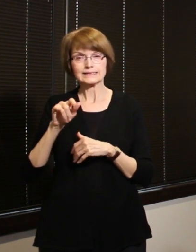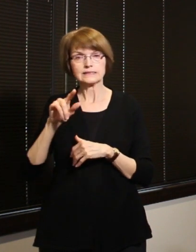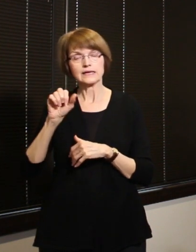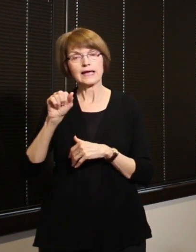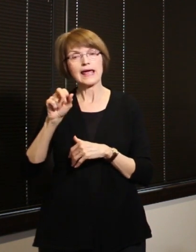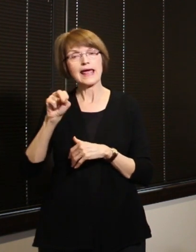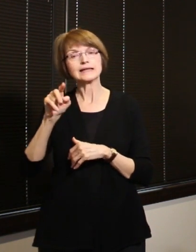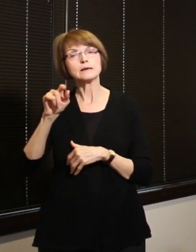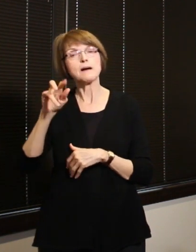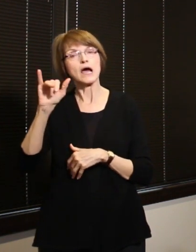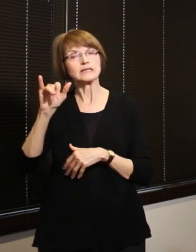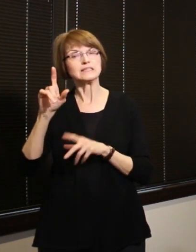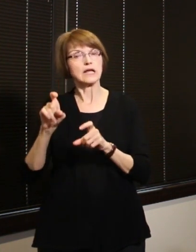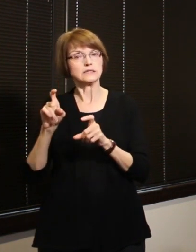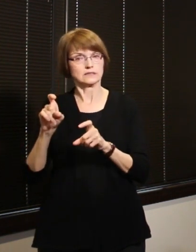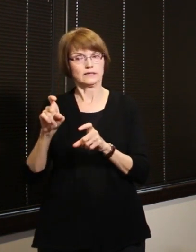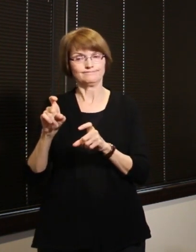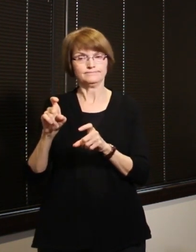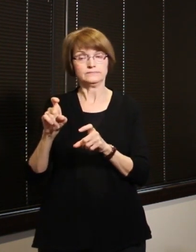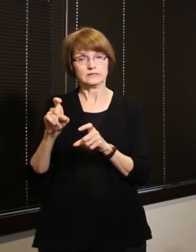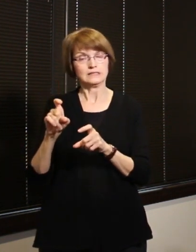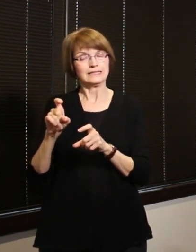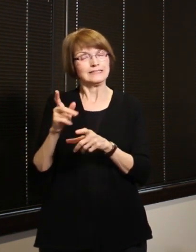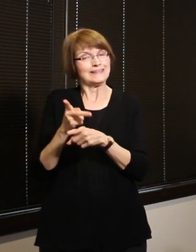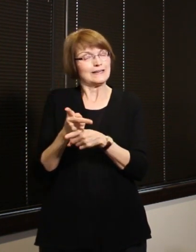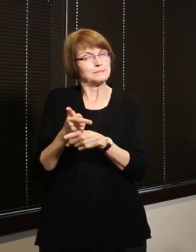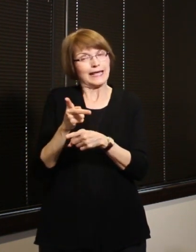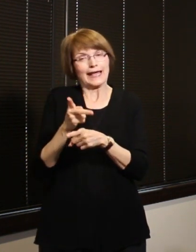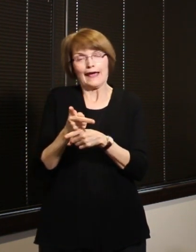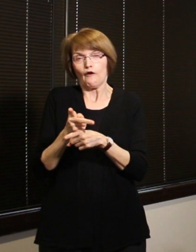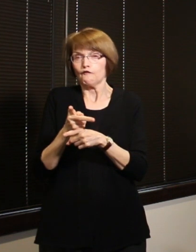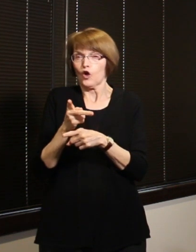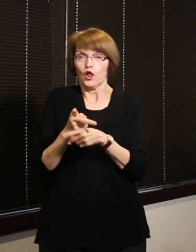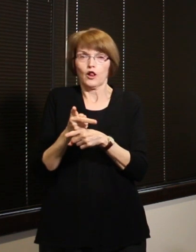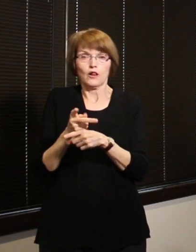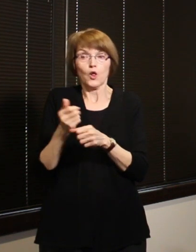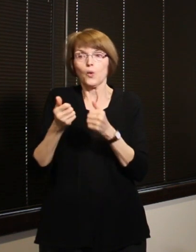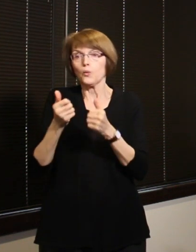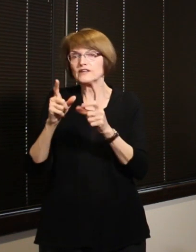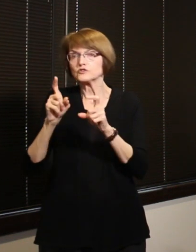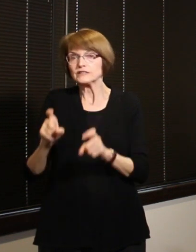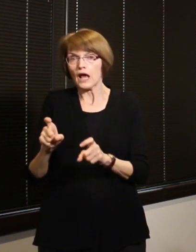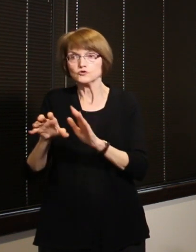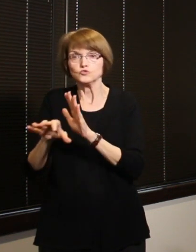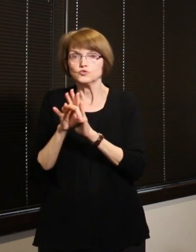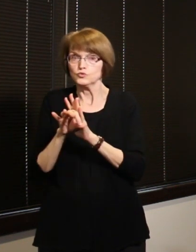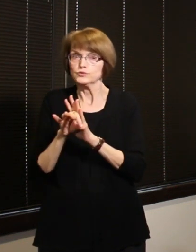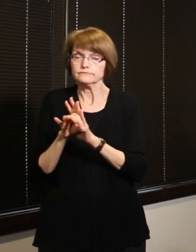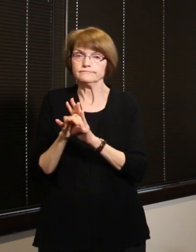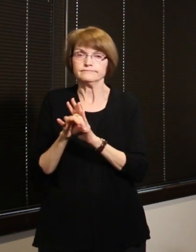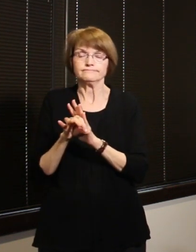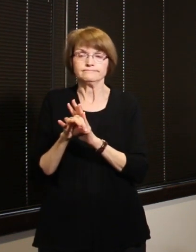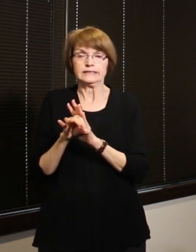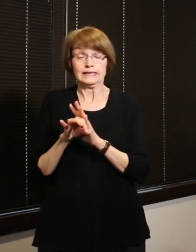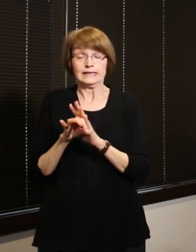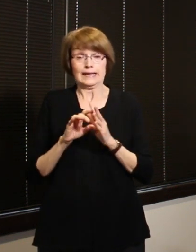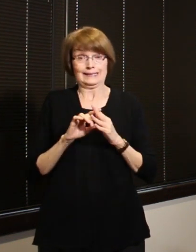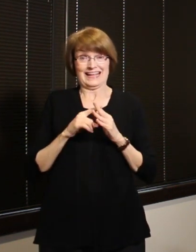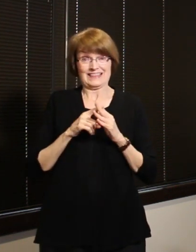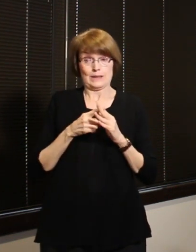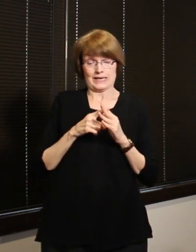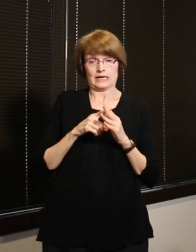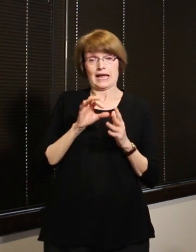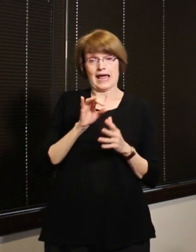testing is you have to be careful which antibody testing you're doing. So early on,